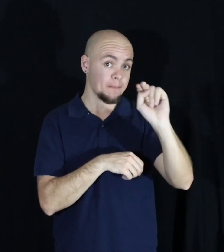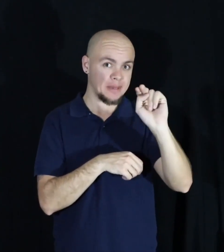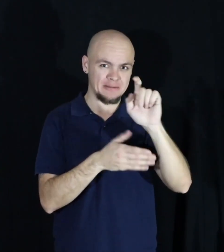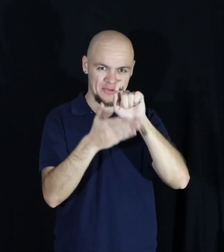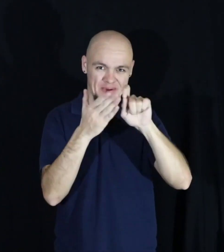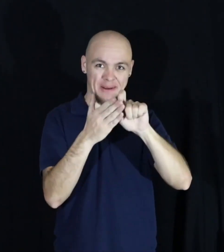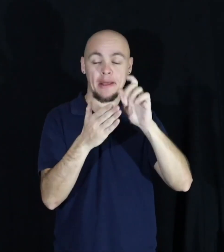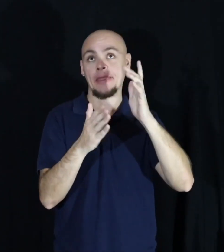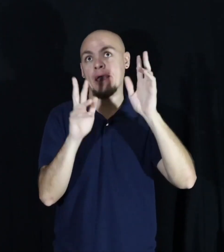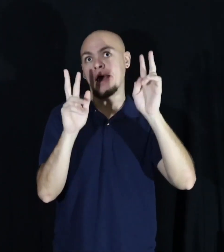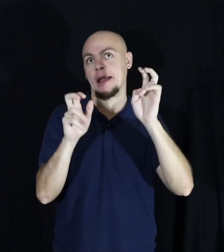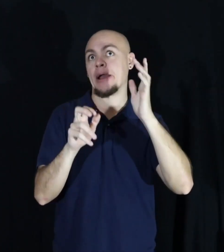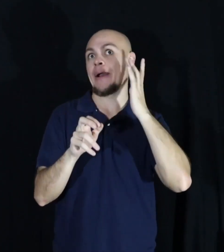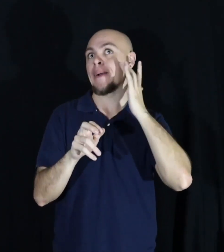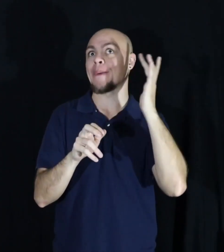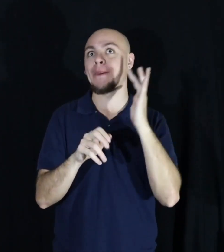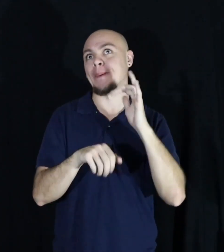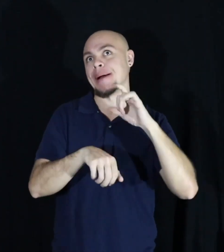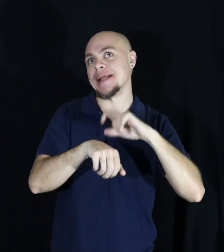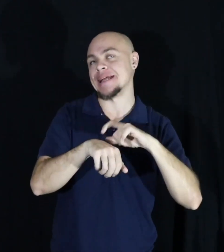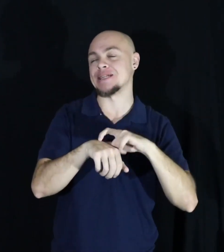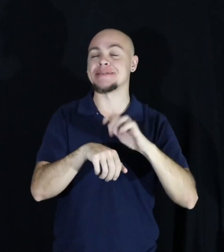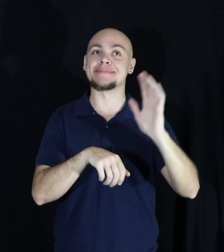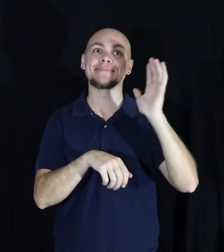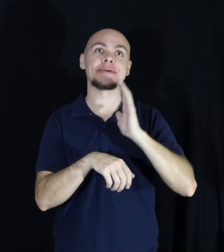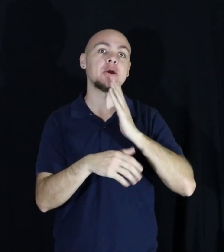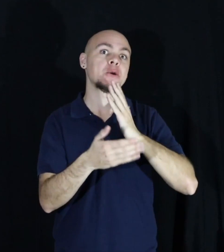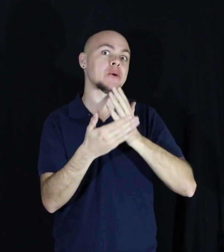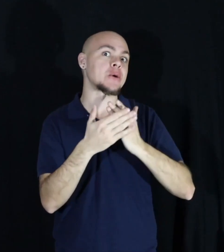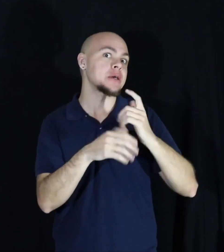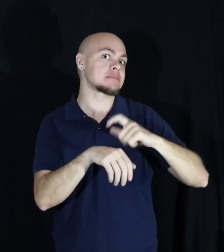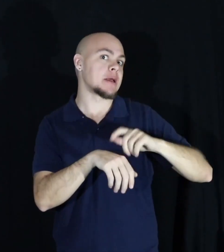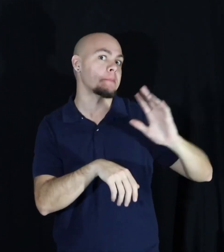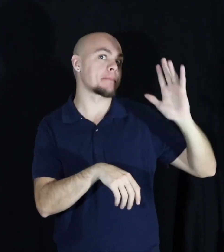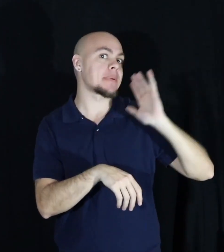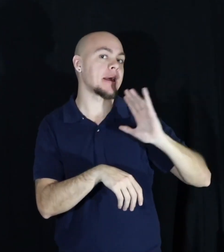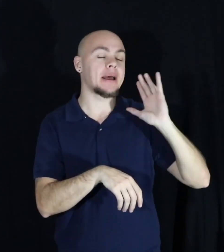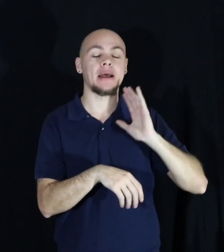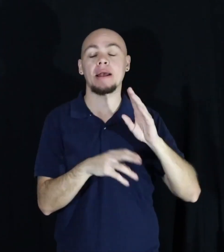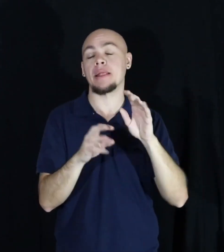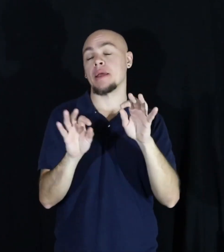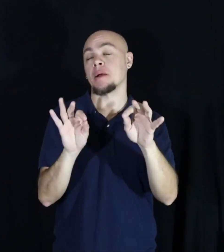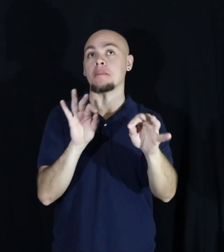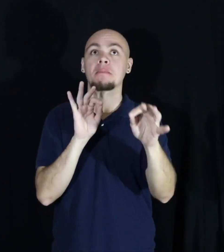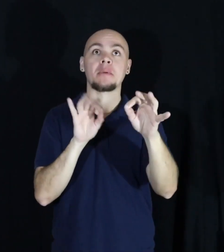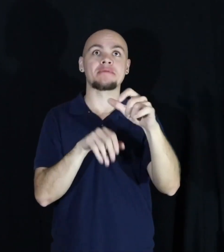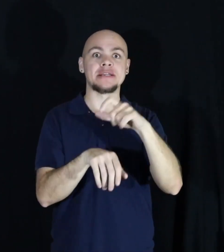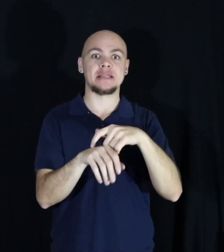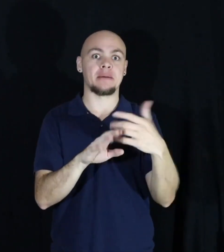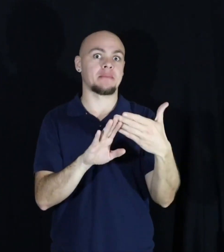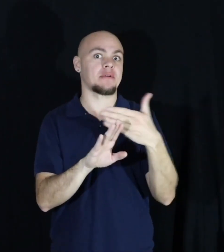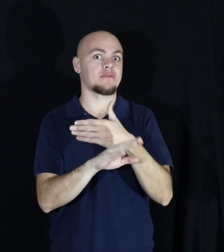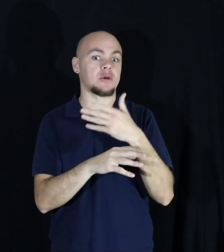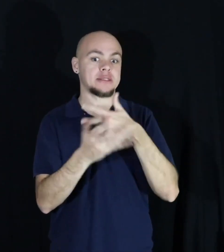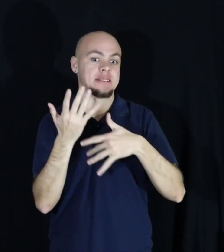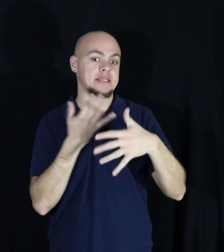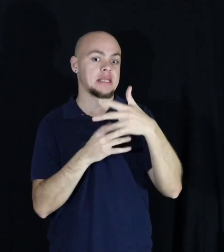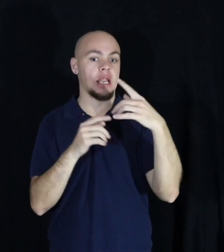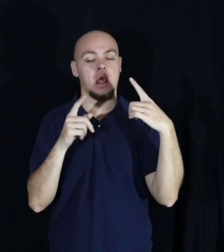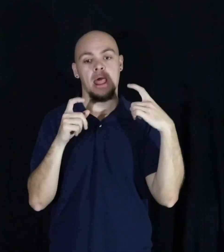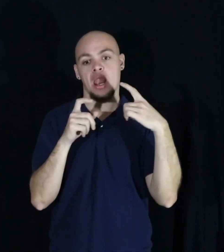Age and the good old days and the mythical promised land that existed before the complications of society